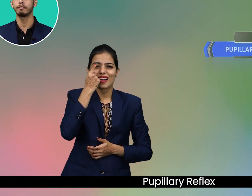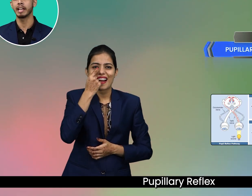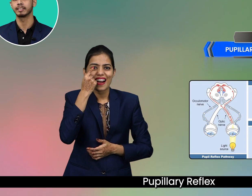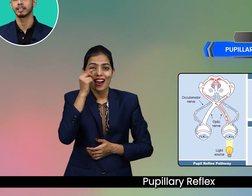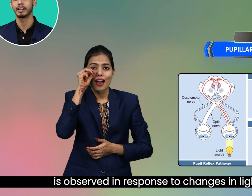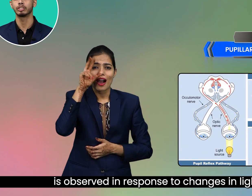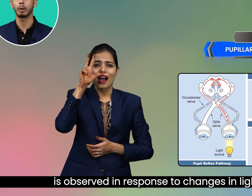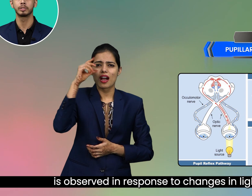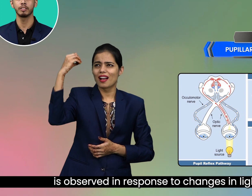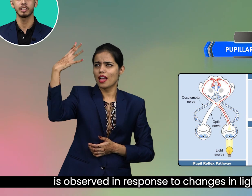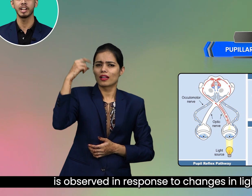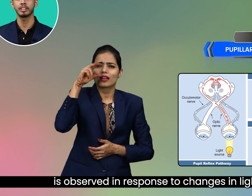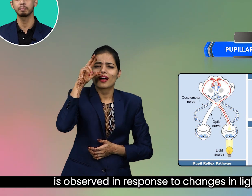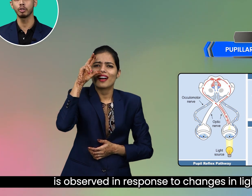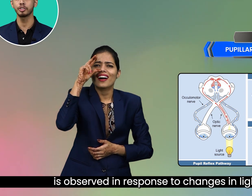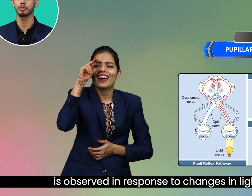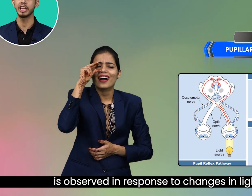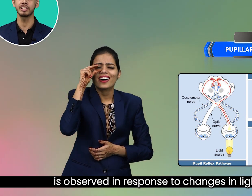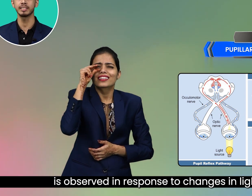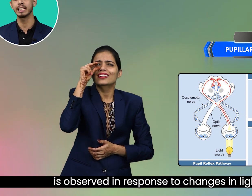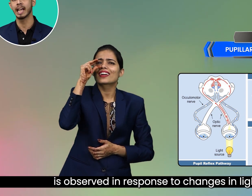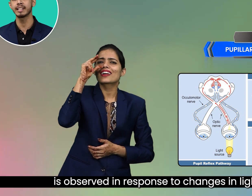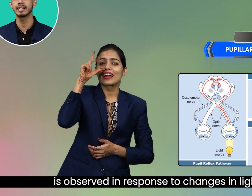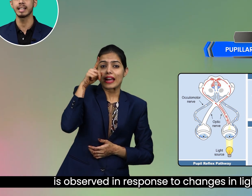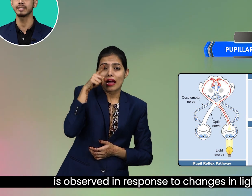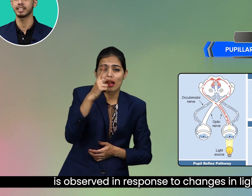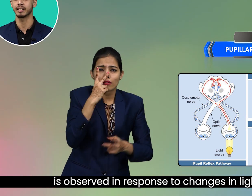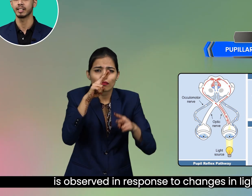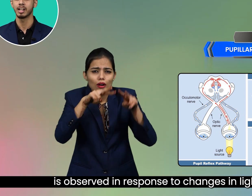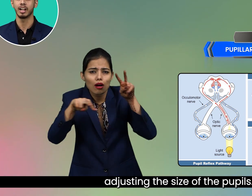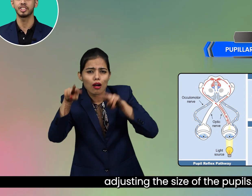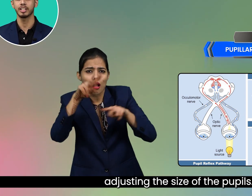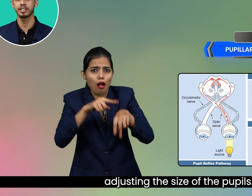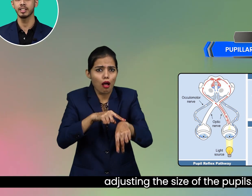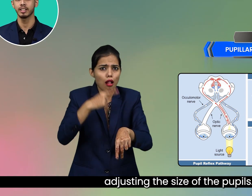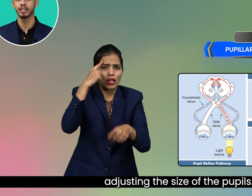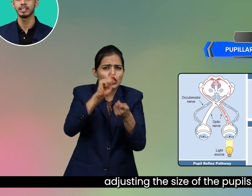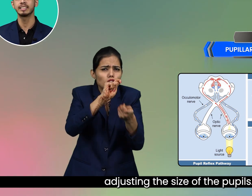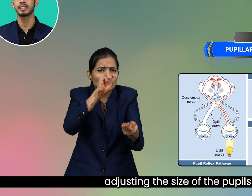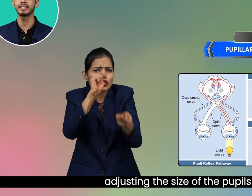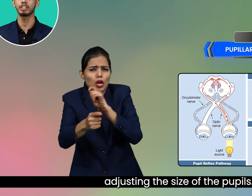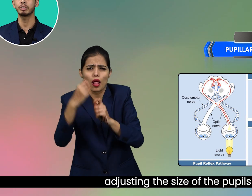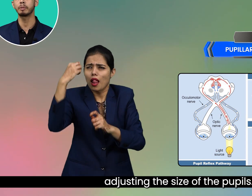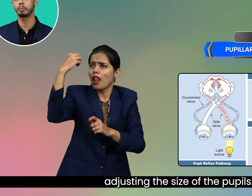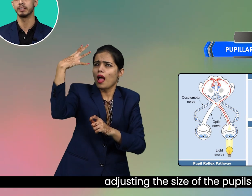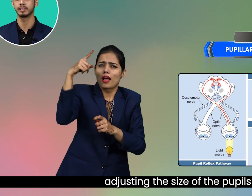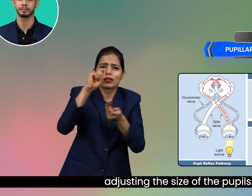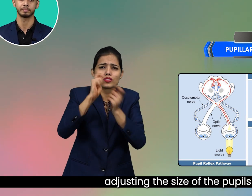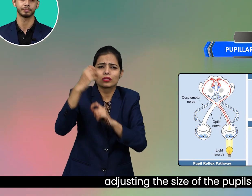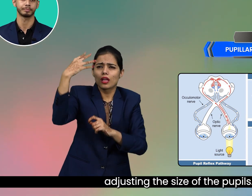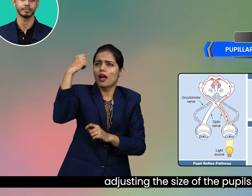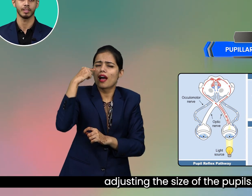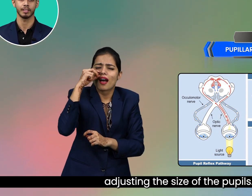Pupillary reflex is observed in response to changes in the light intensity, adjusting the size of the